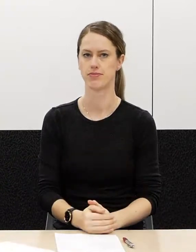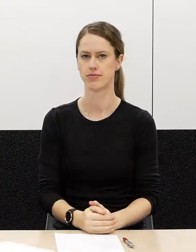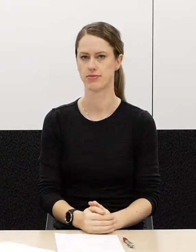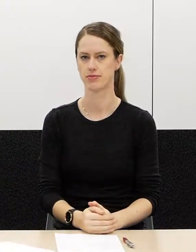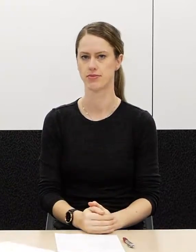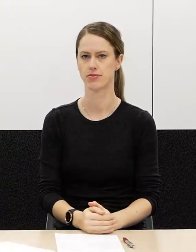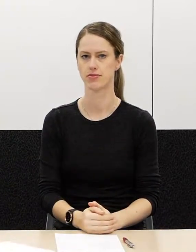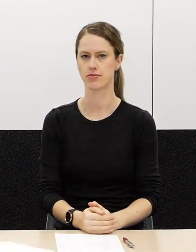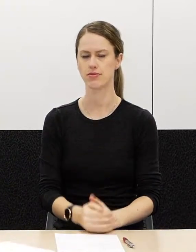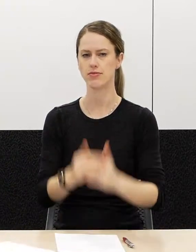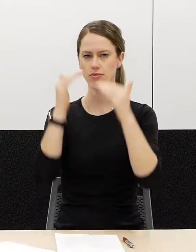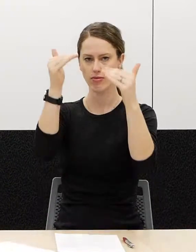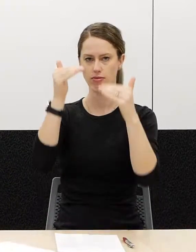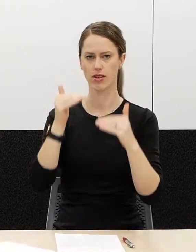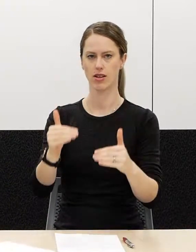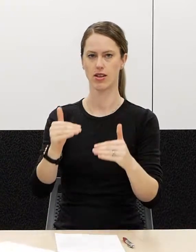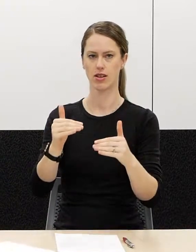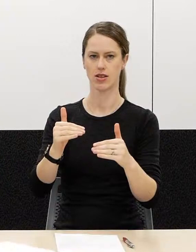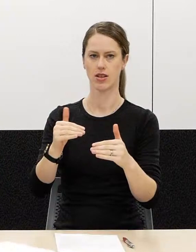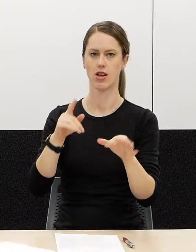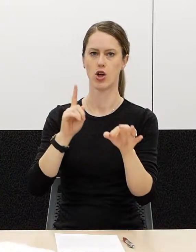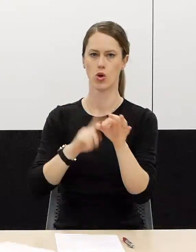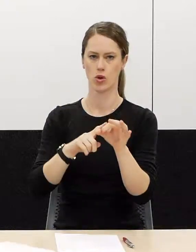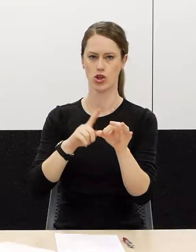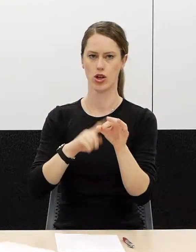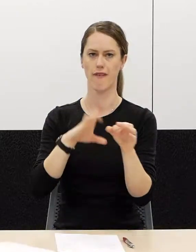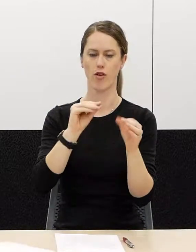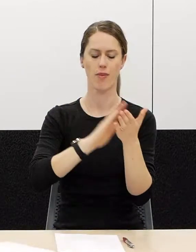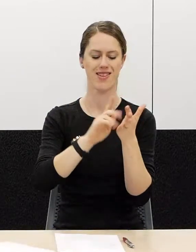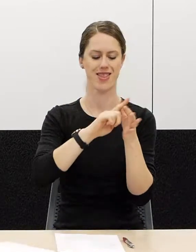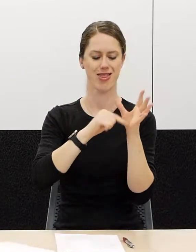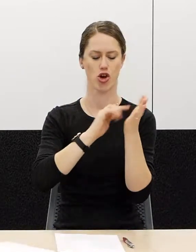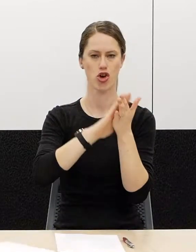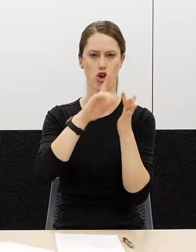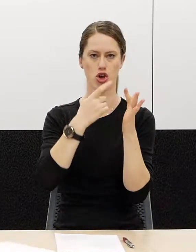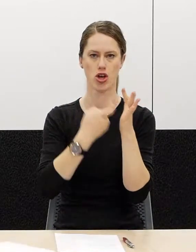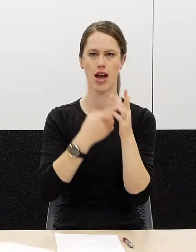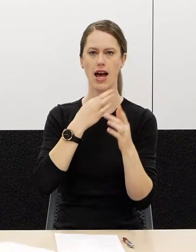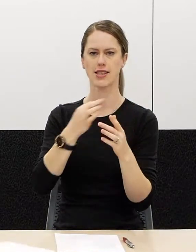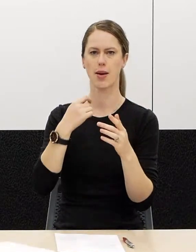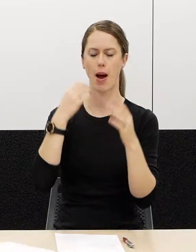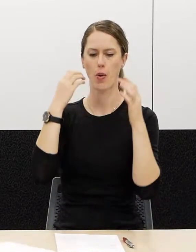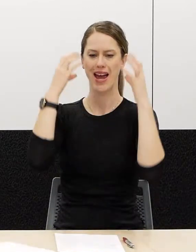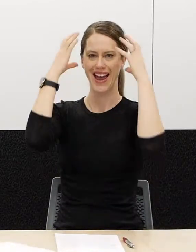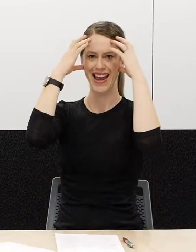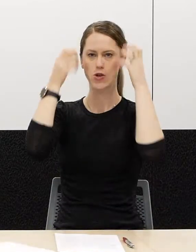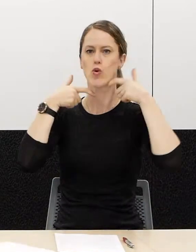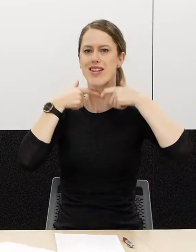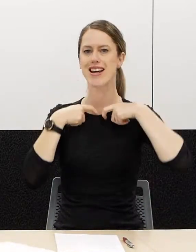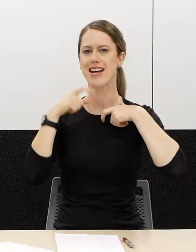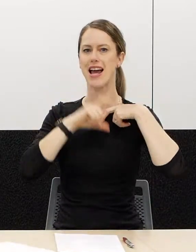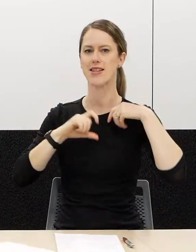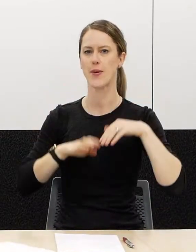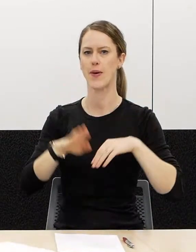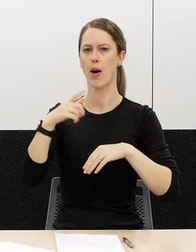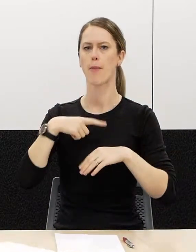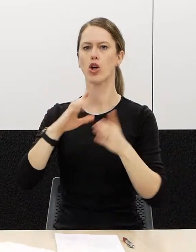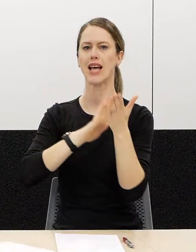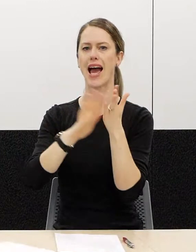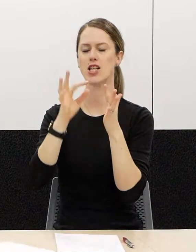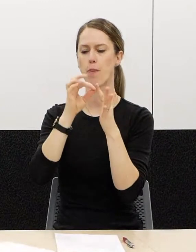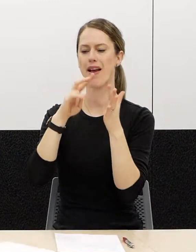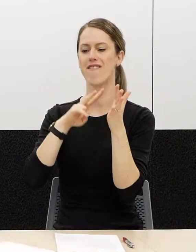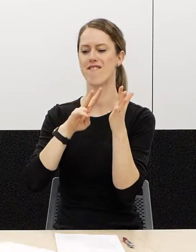Yep. So we have a question from Heather. Head and neck cancer is on the increase with HPV being a